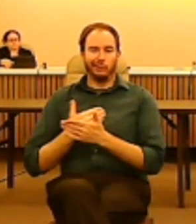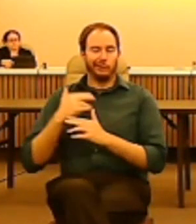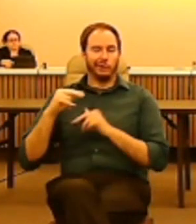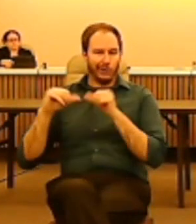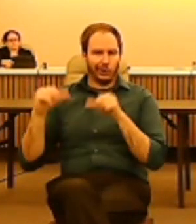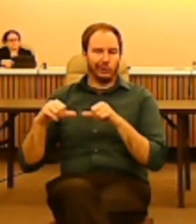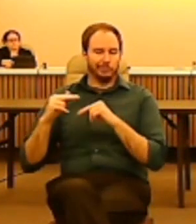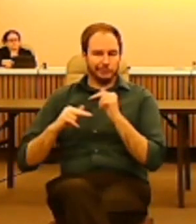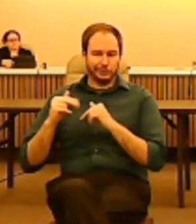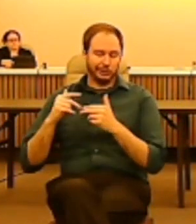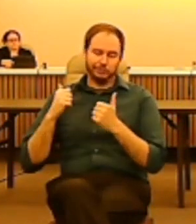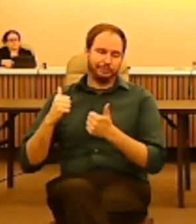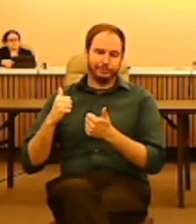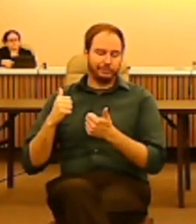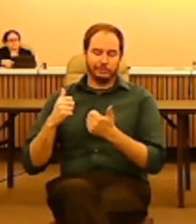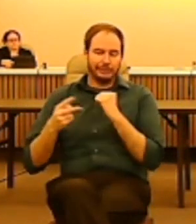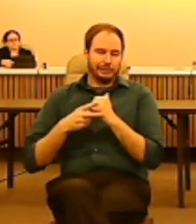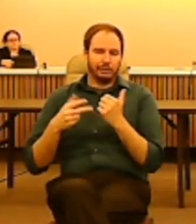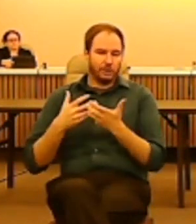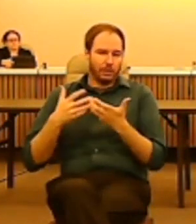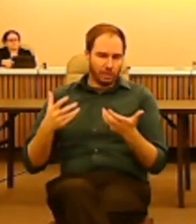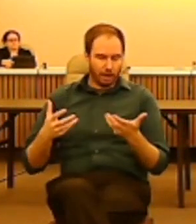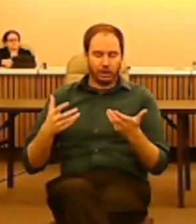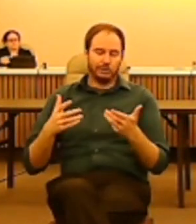it does make a big difference. The savings